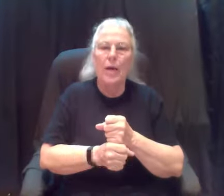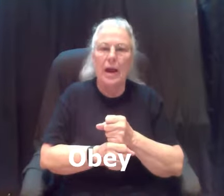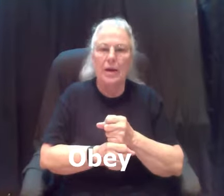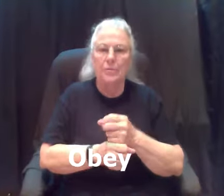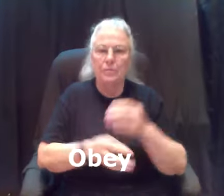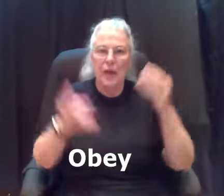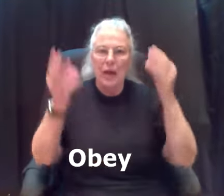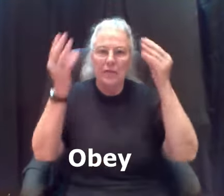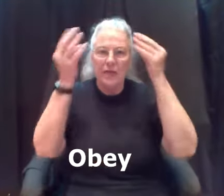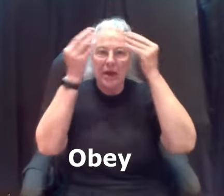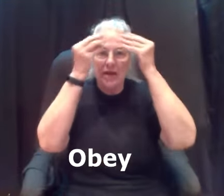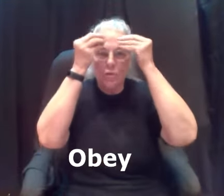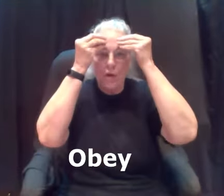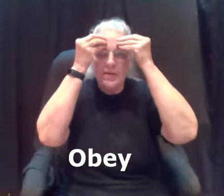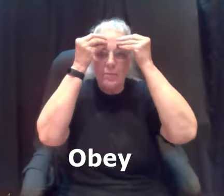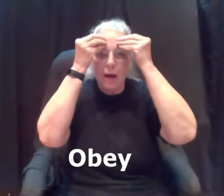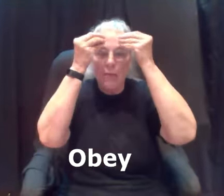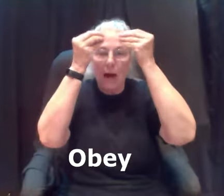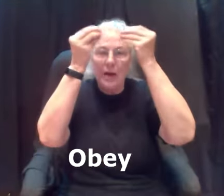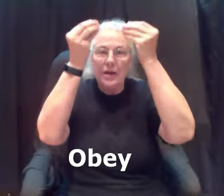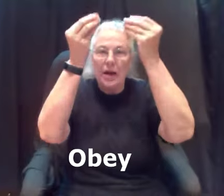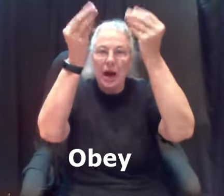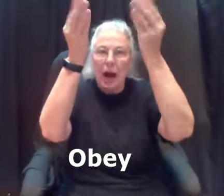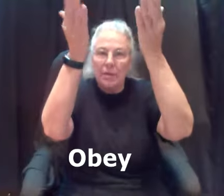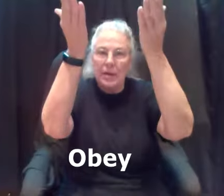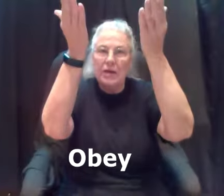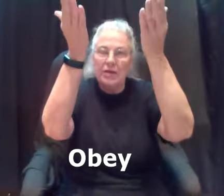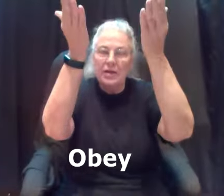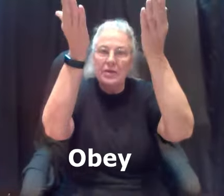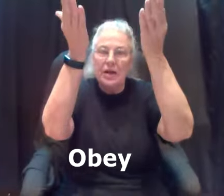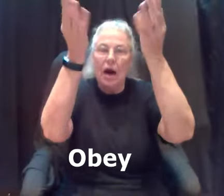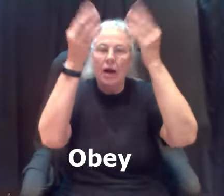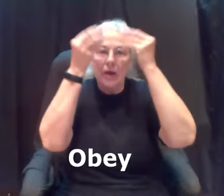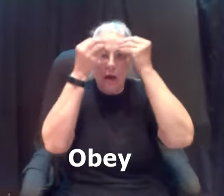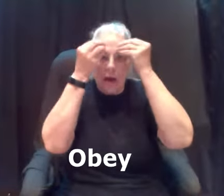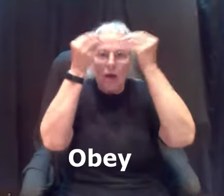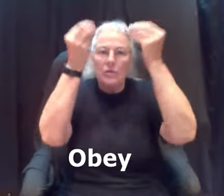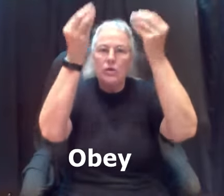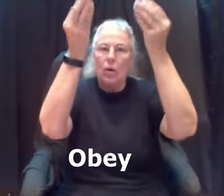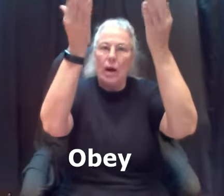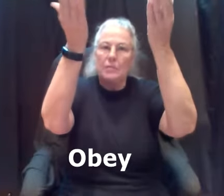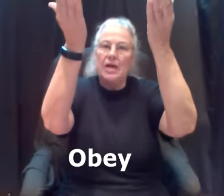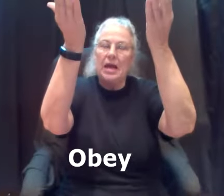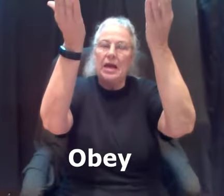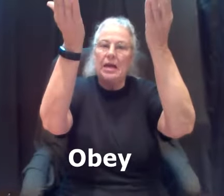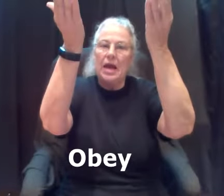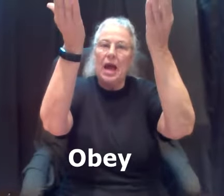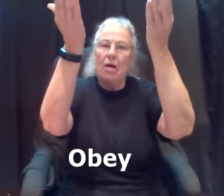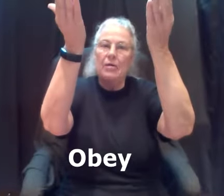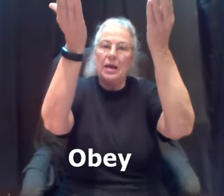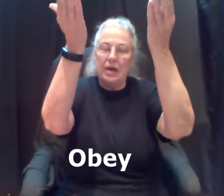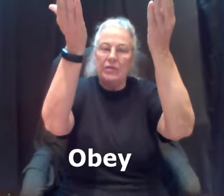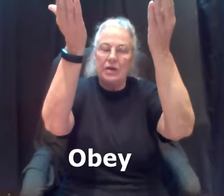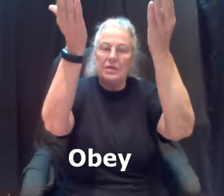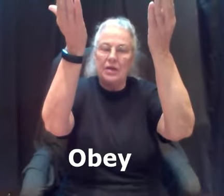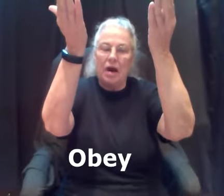Obey, that is what's in my mind. I'm giving it to God. So I'm taking it out and giving it to God